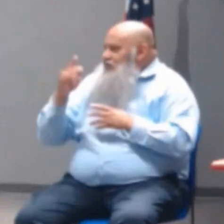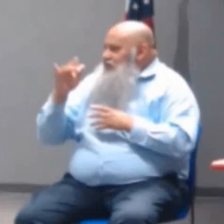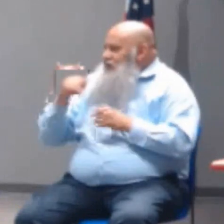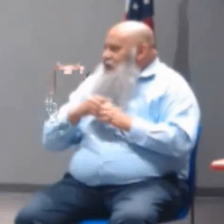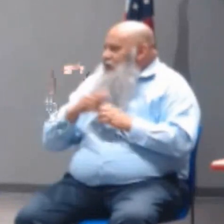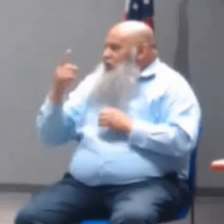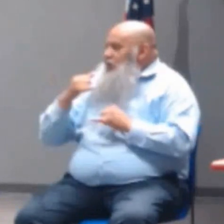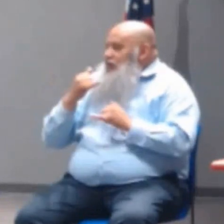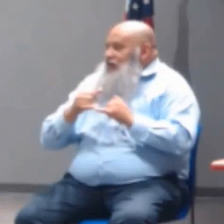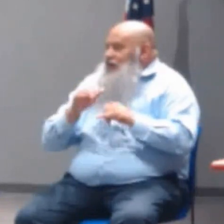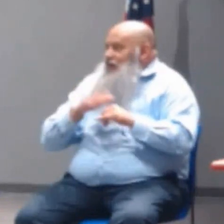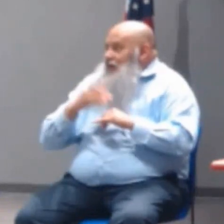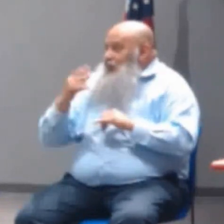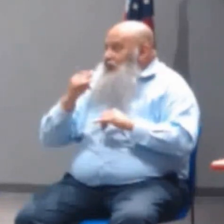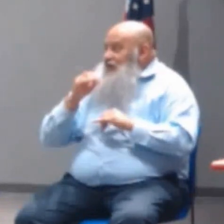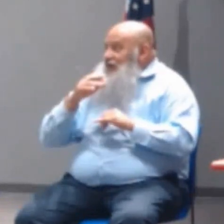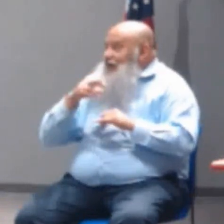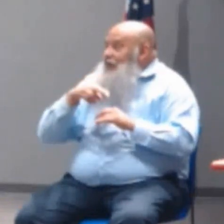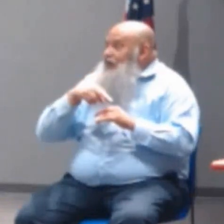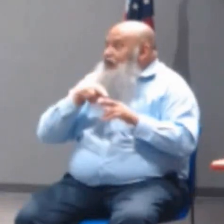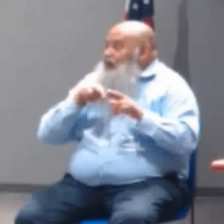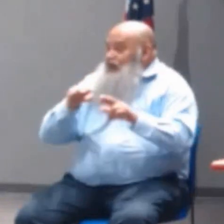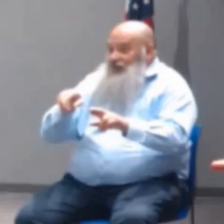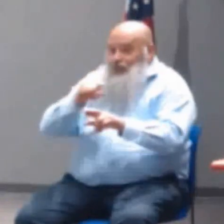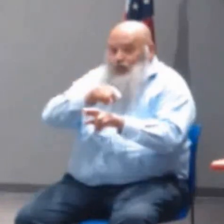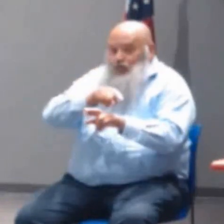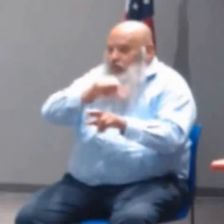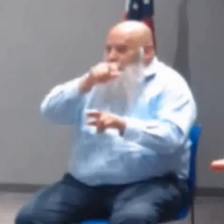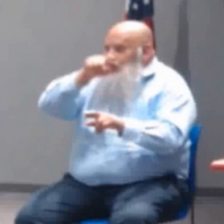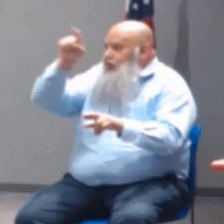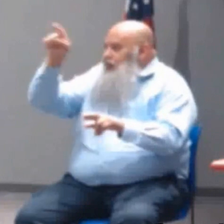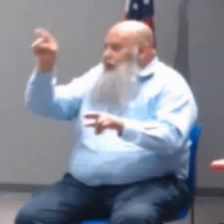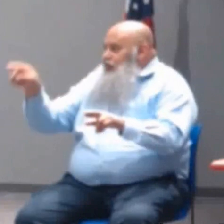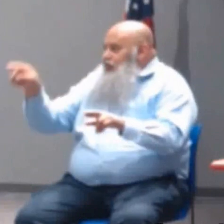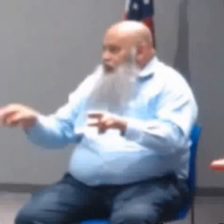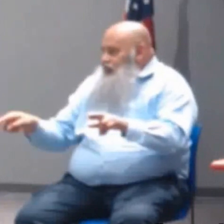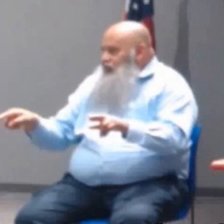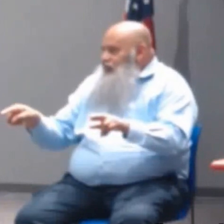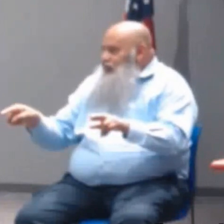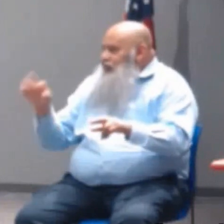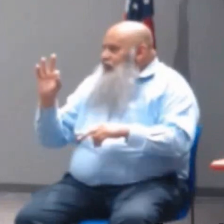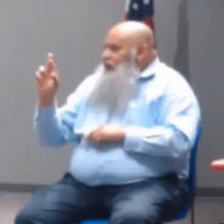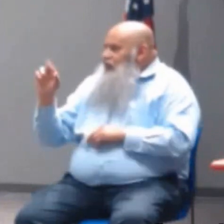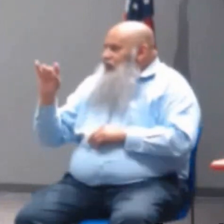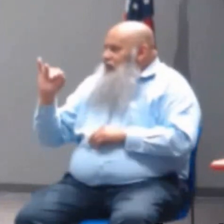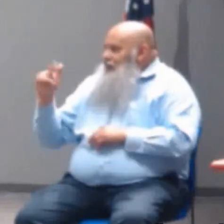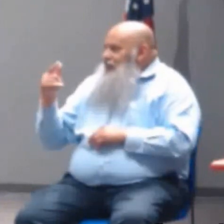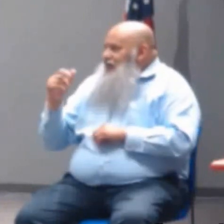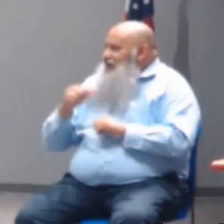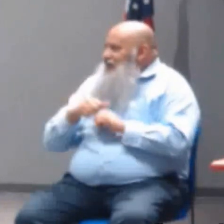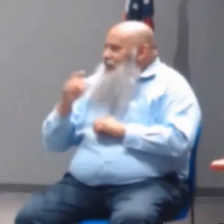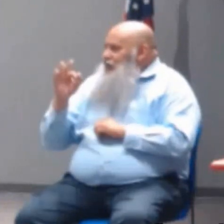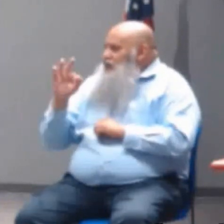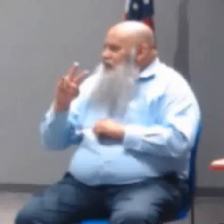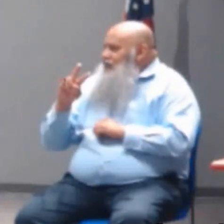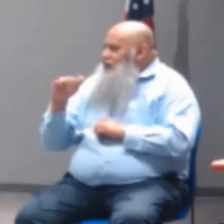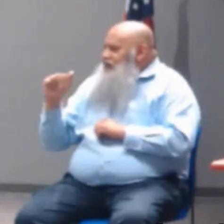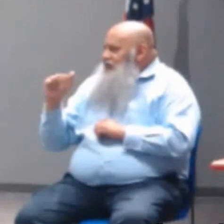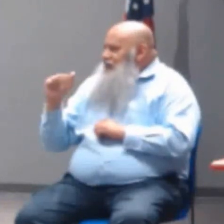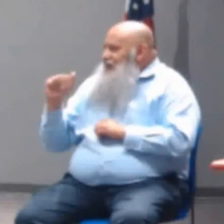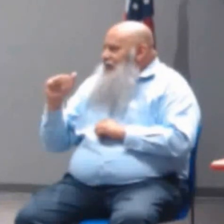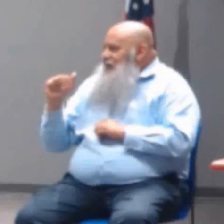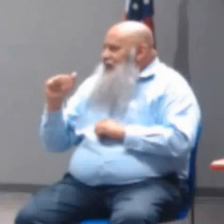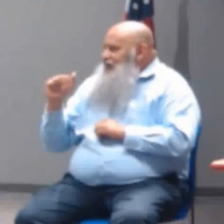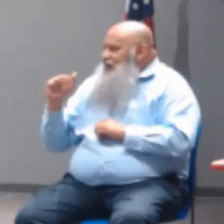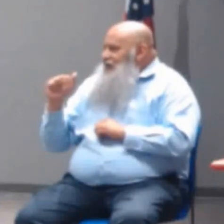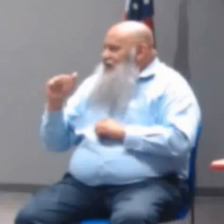one end on one side of the river and the other end on the other side of the river, framing the verdant mountains of Virginia